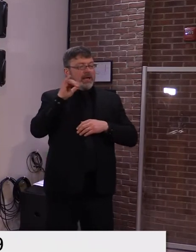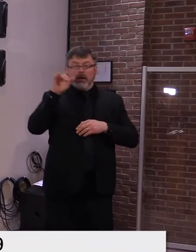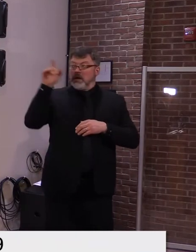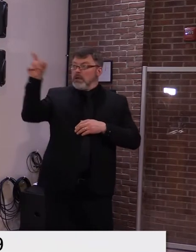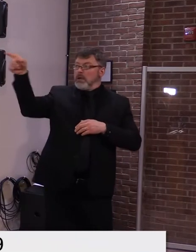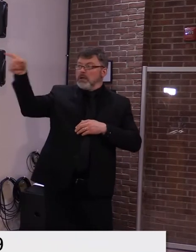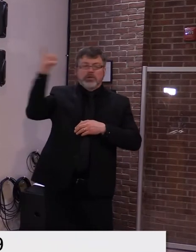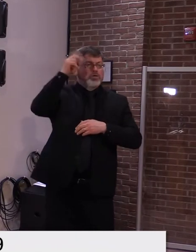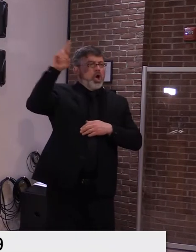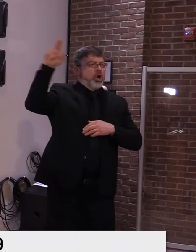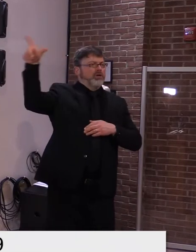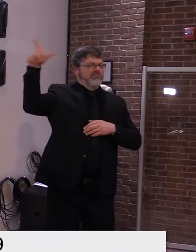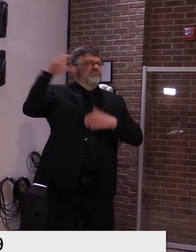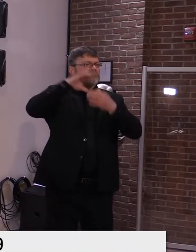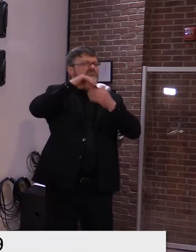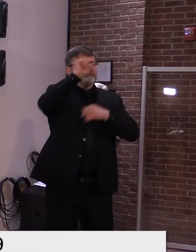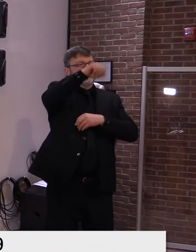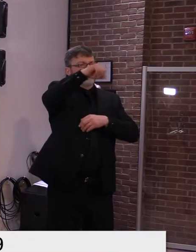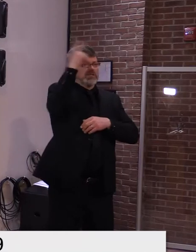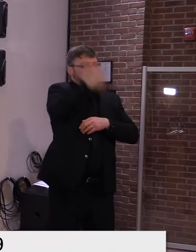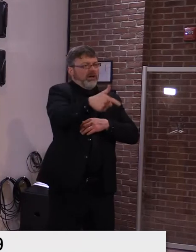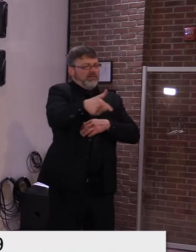That's a relief, thank you.